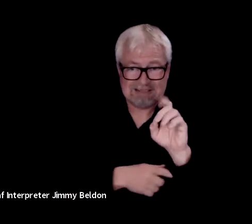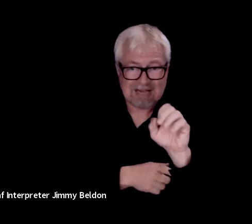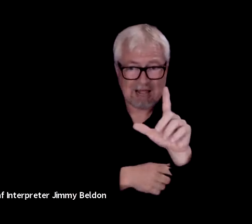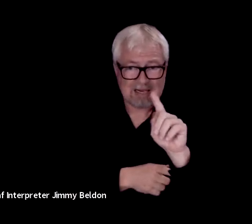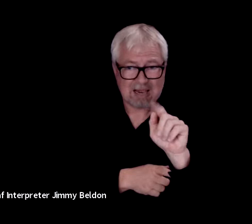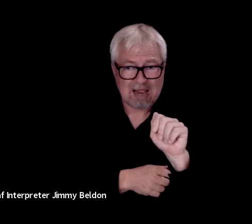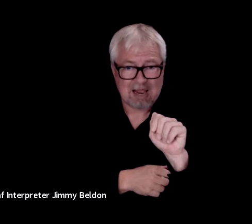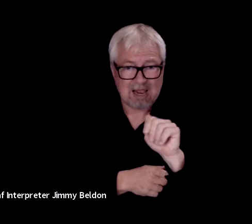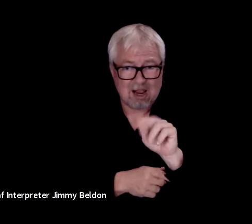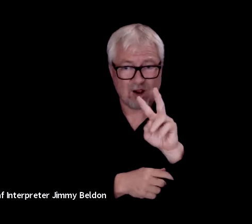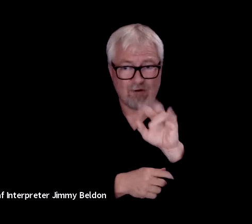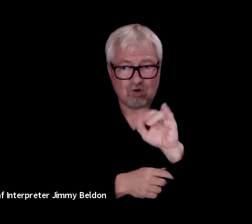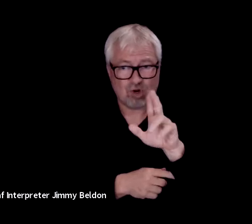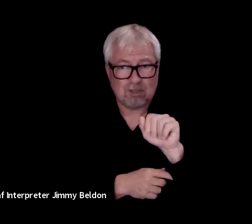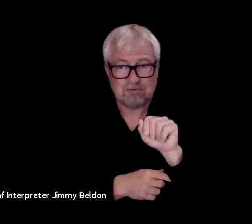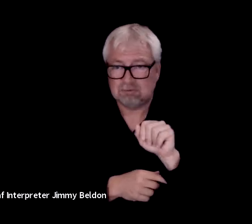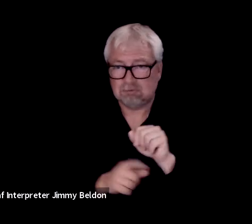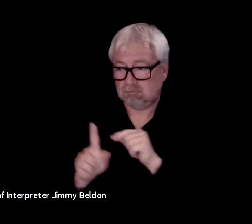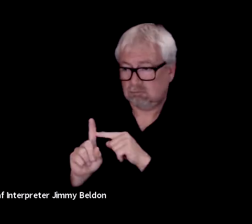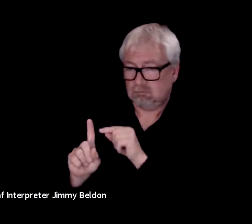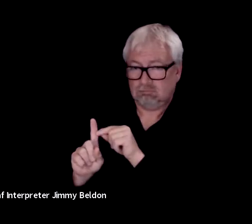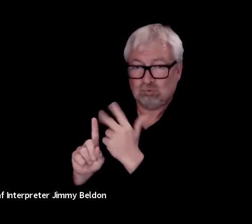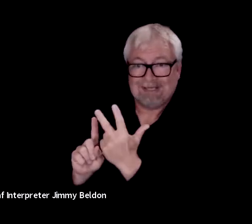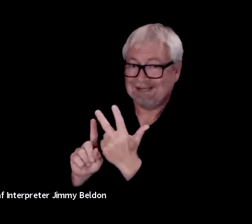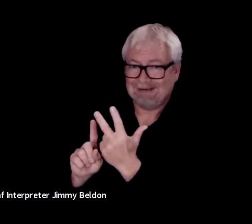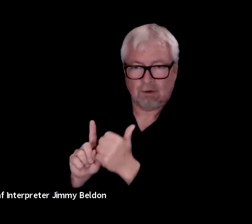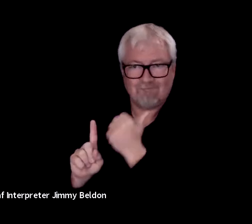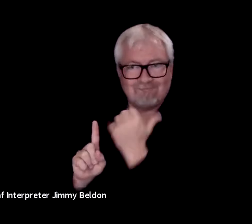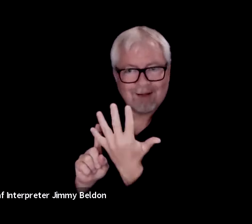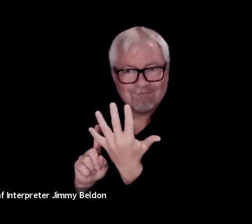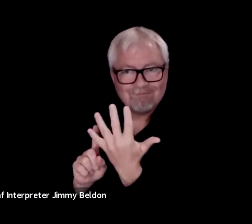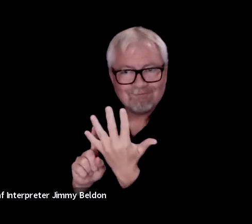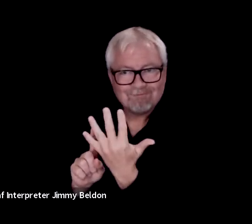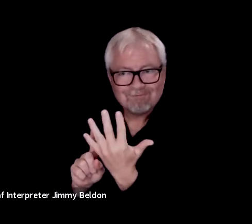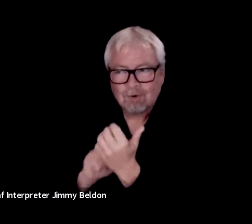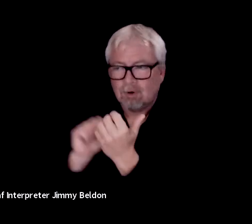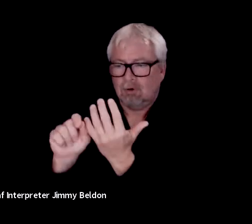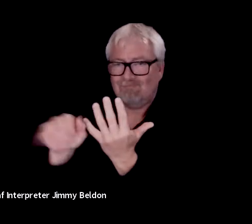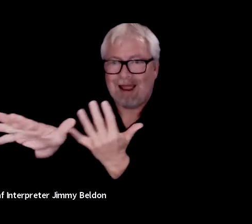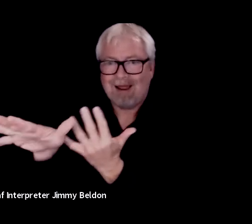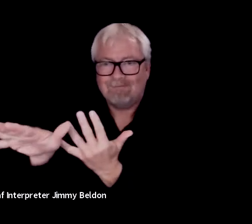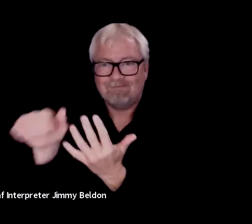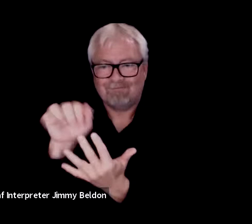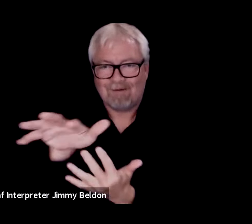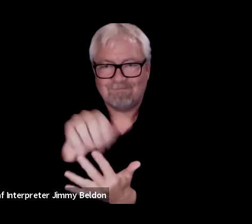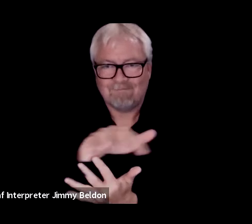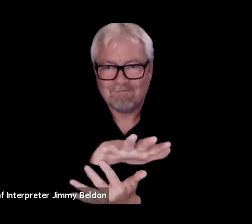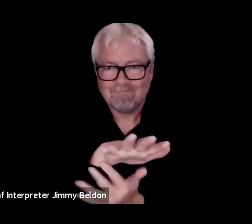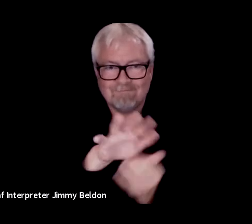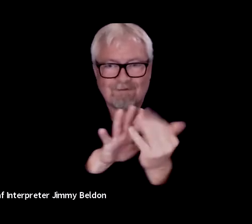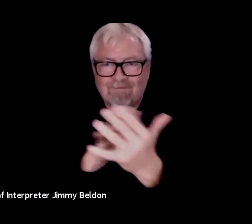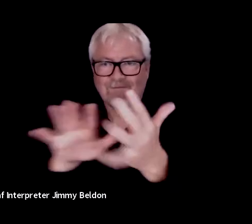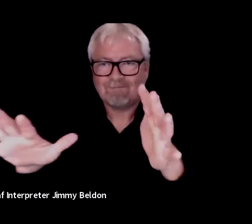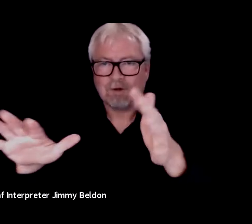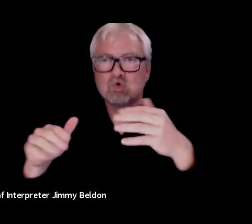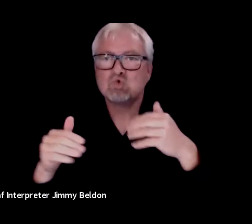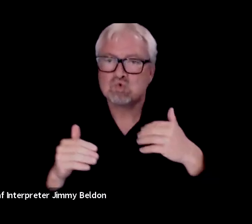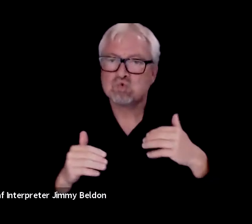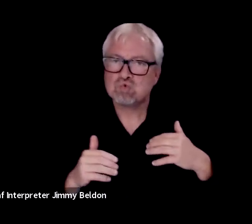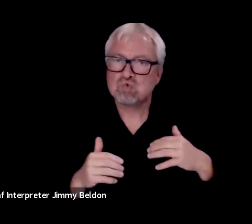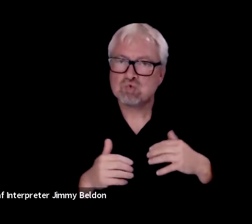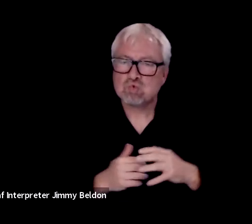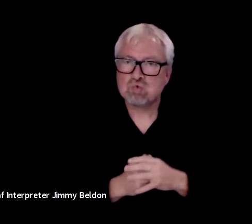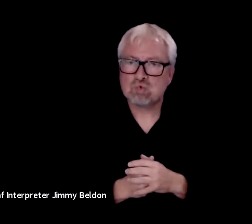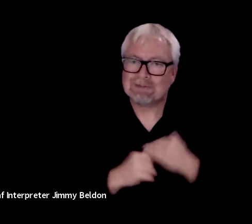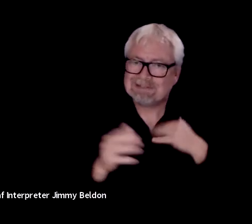That's why we continue to remind people that when people gather, transmission happens, and that a layered approach to prevention is